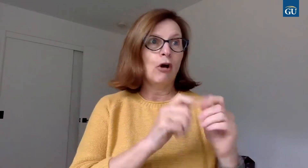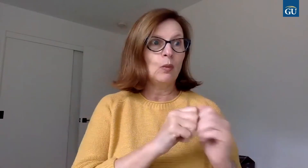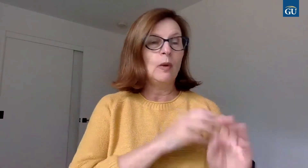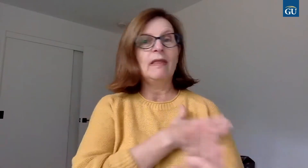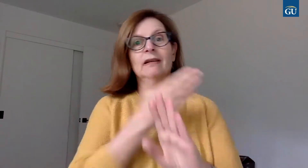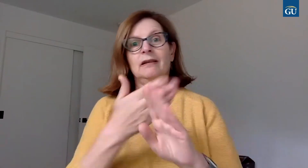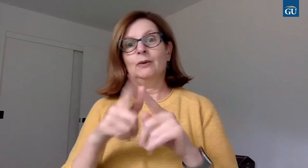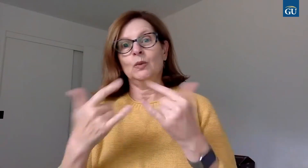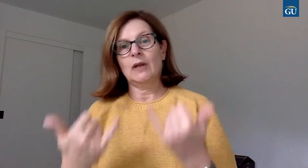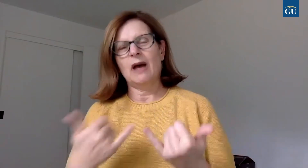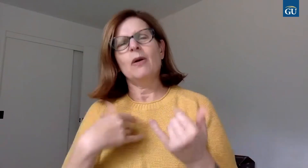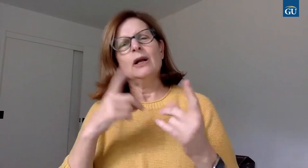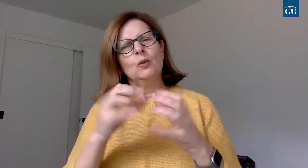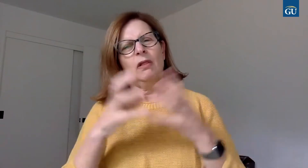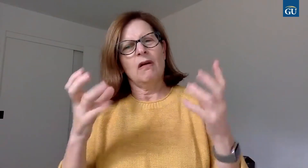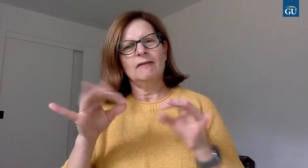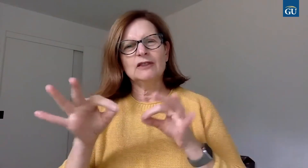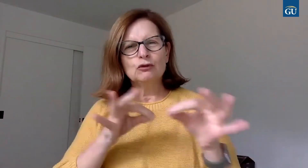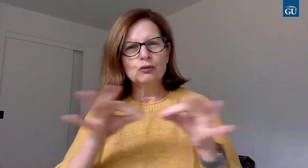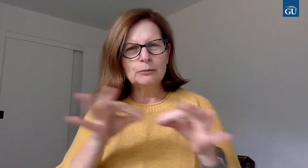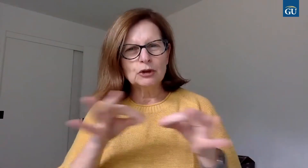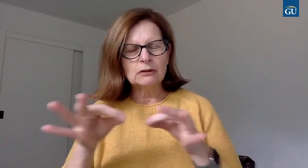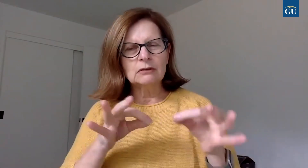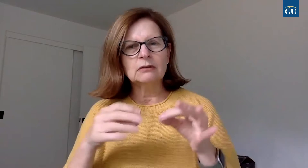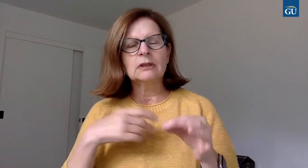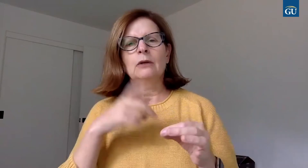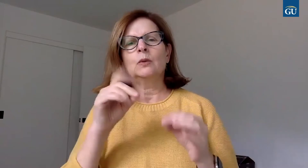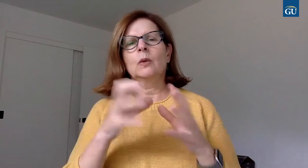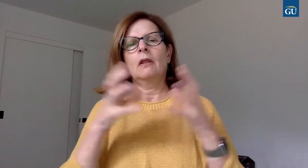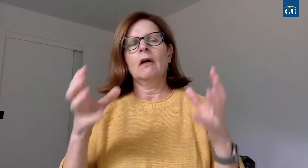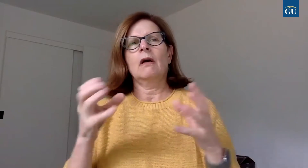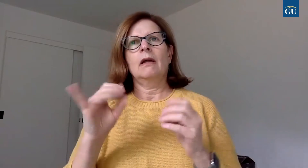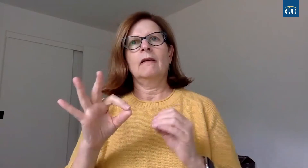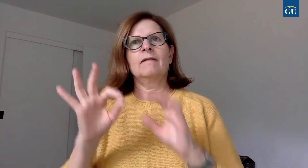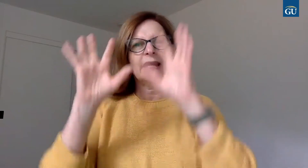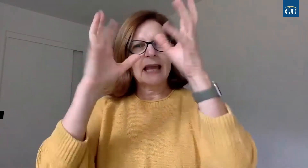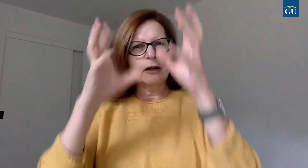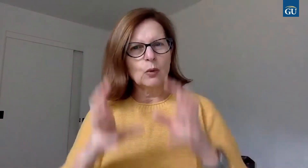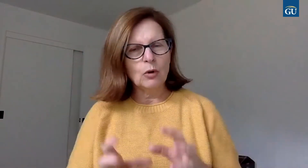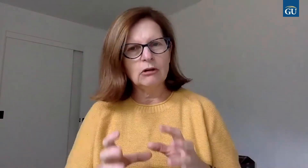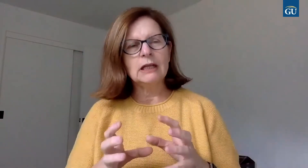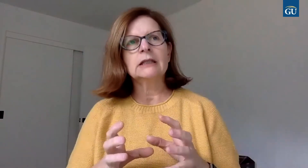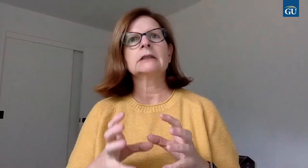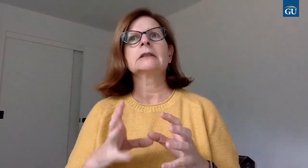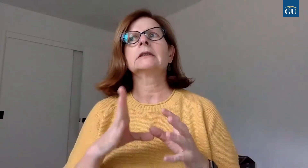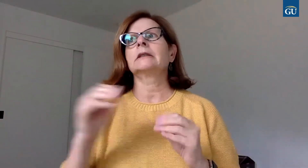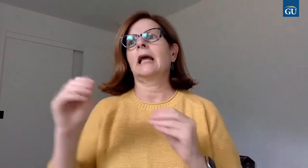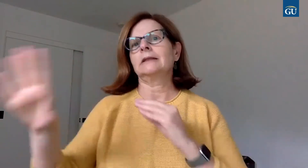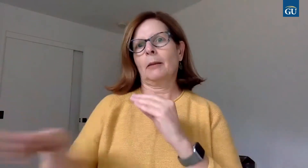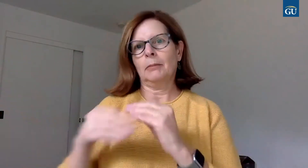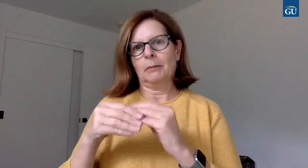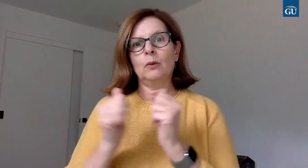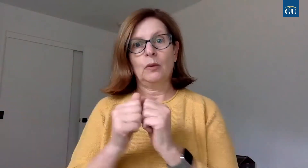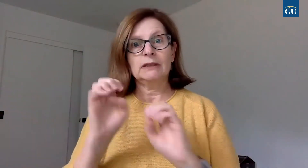to now, I do a lot of descriptions and categories, in addition to experimental work.